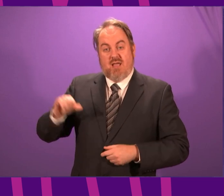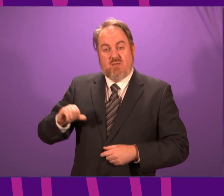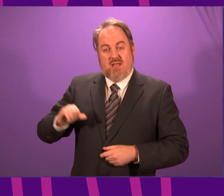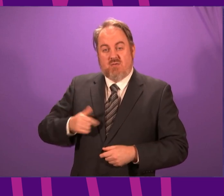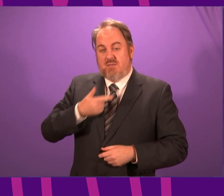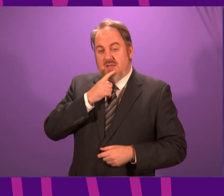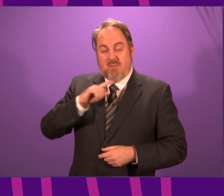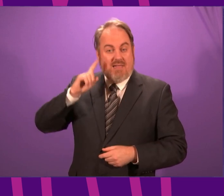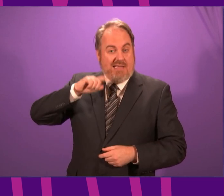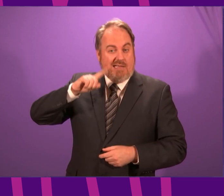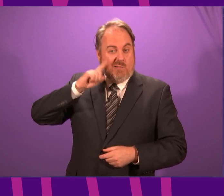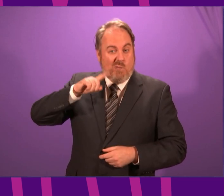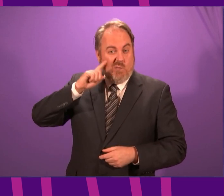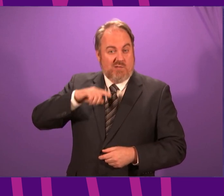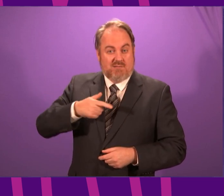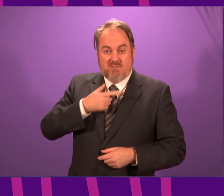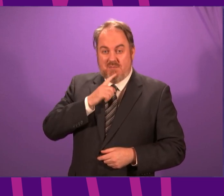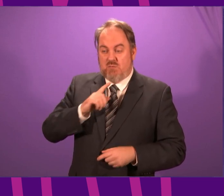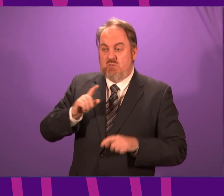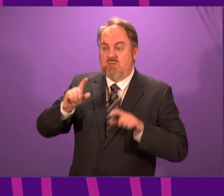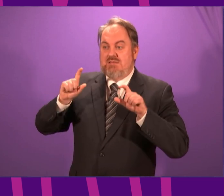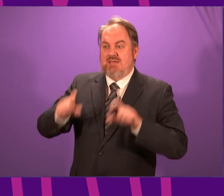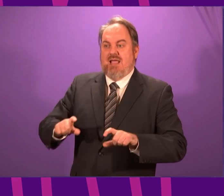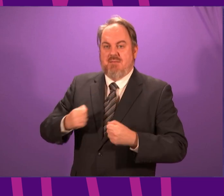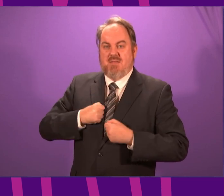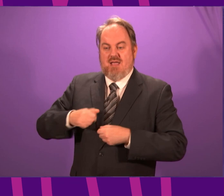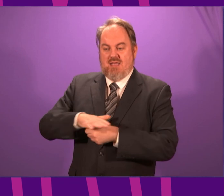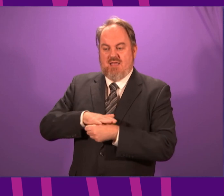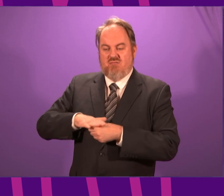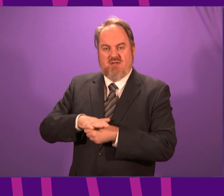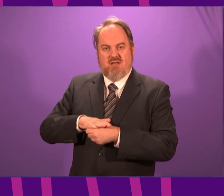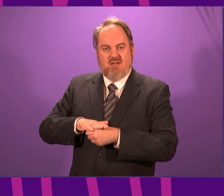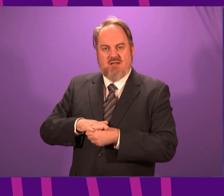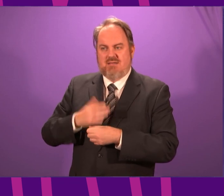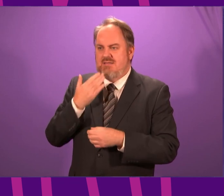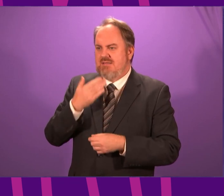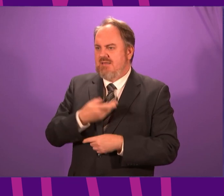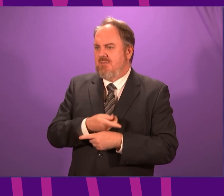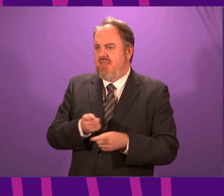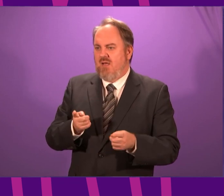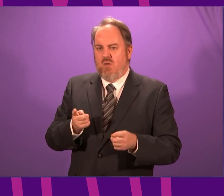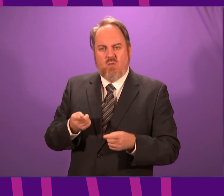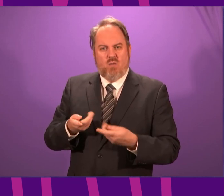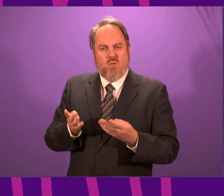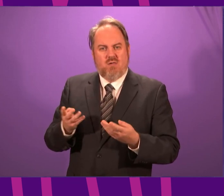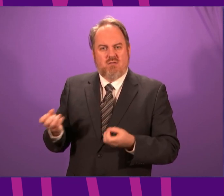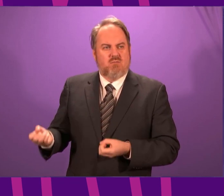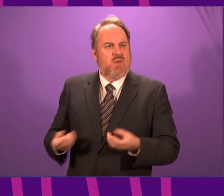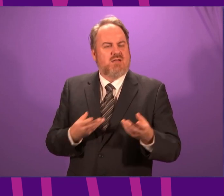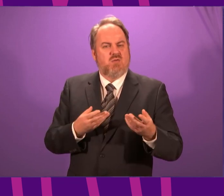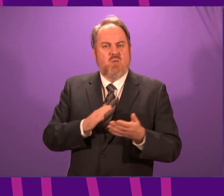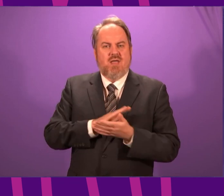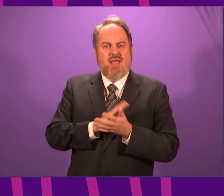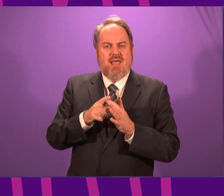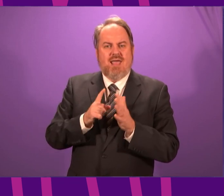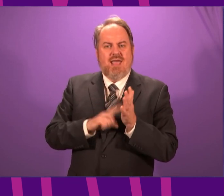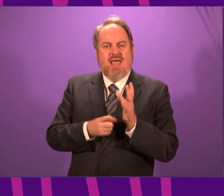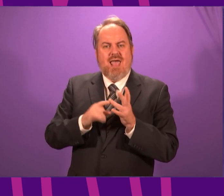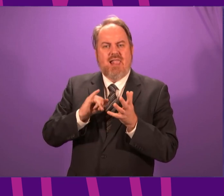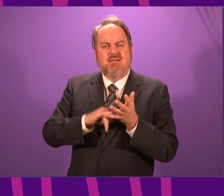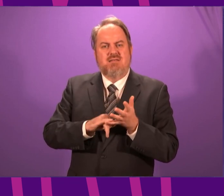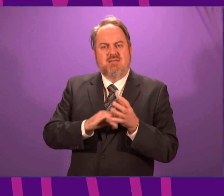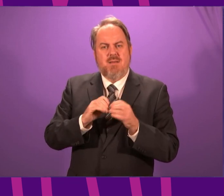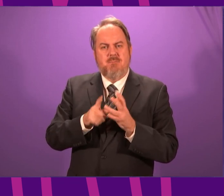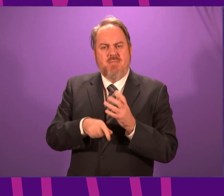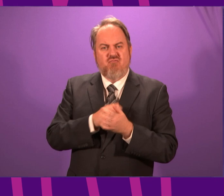Minister's injunction to stay in their health board area, and it seemed like all of them ended up in Helensburgh. So I'm curious to